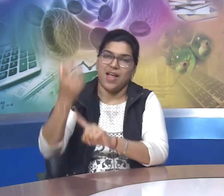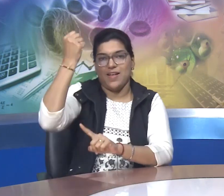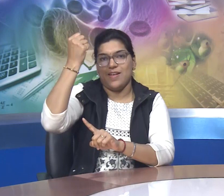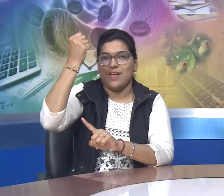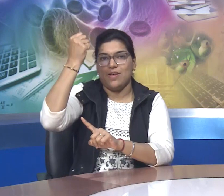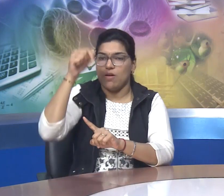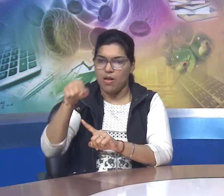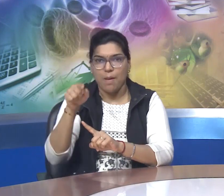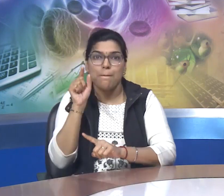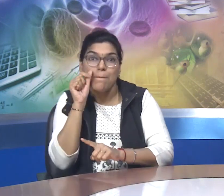You have